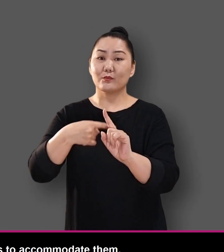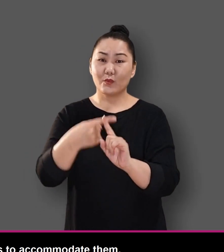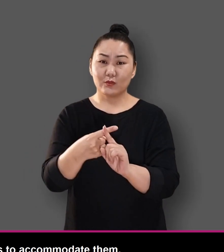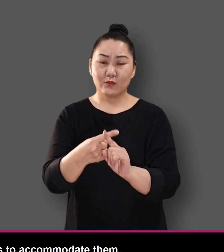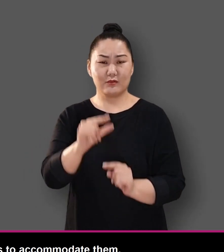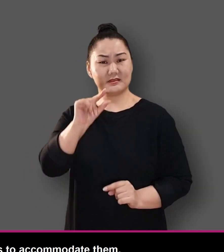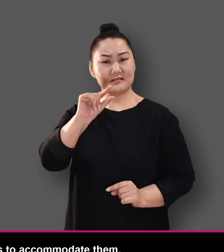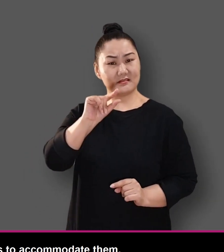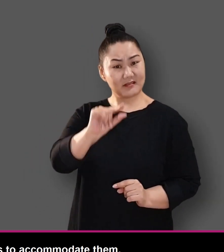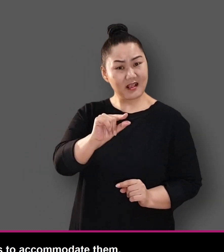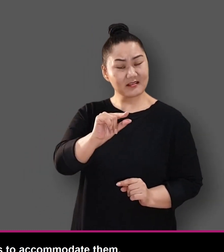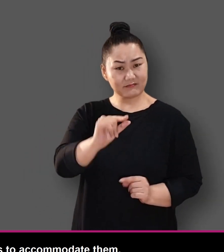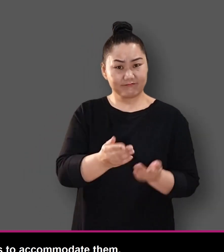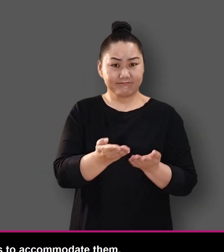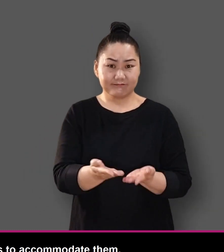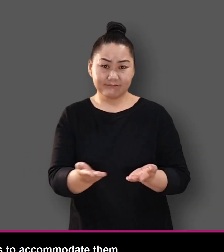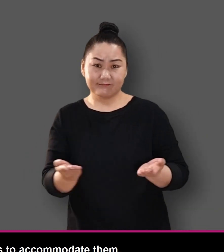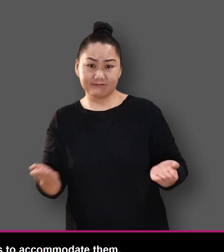a lack of resources to accommodate them,